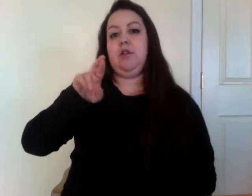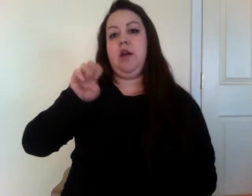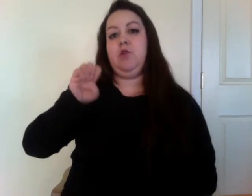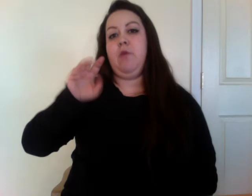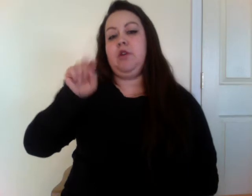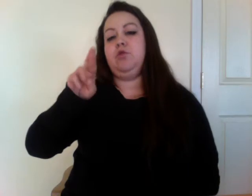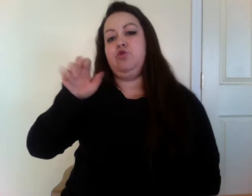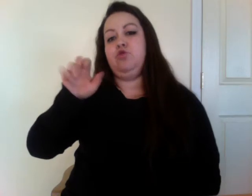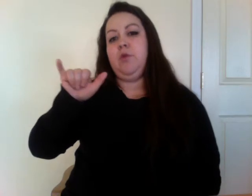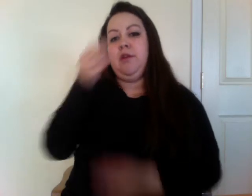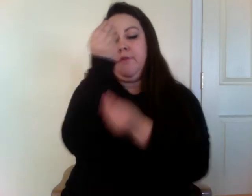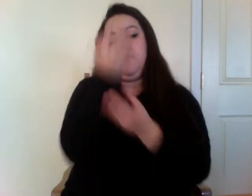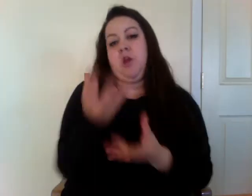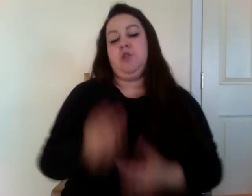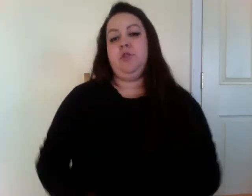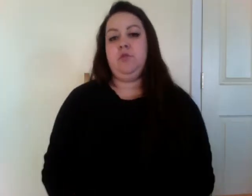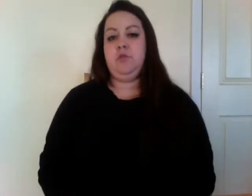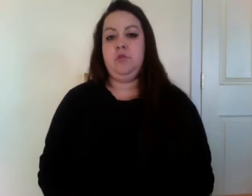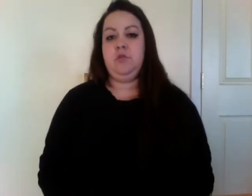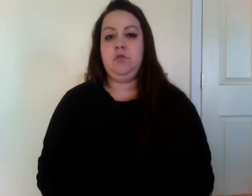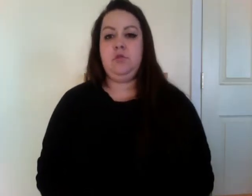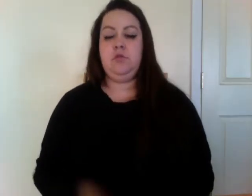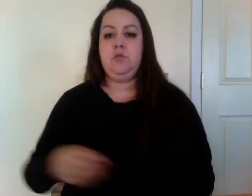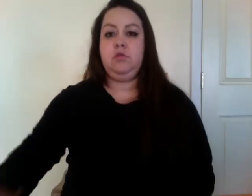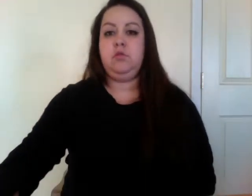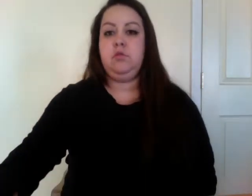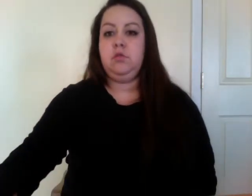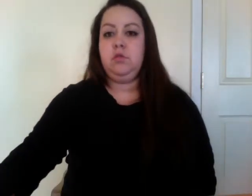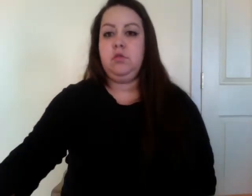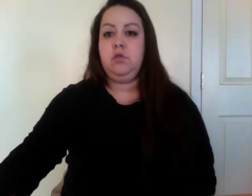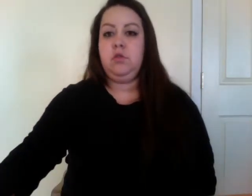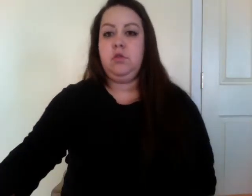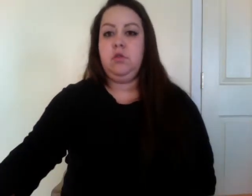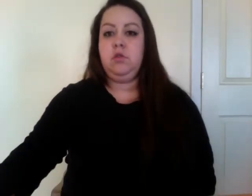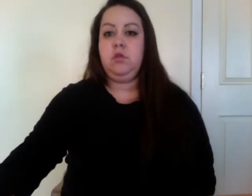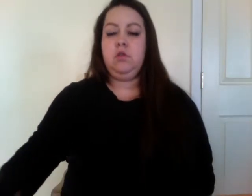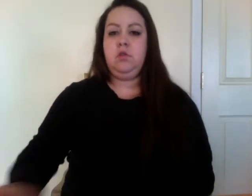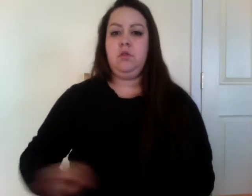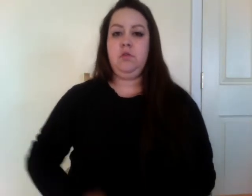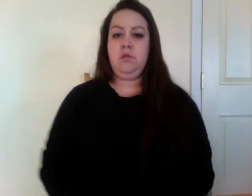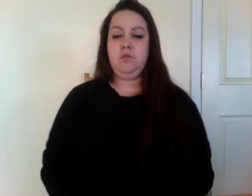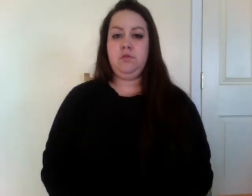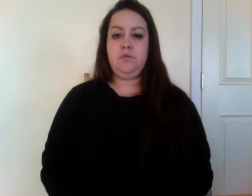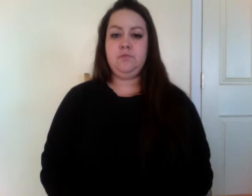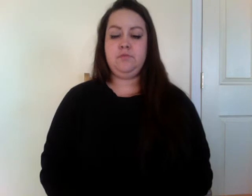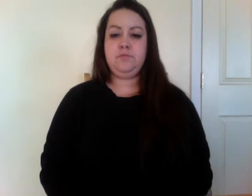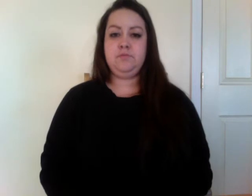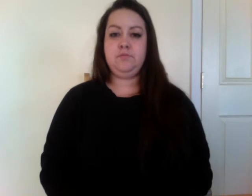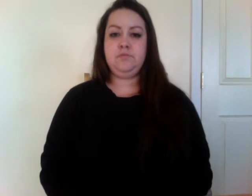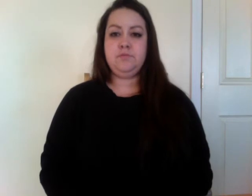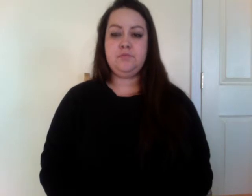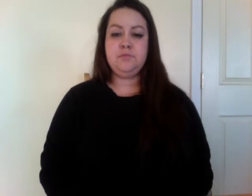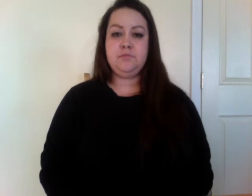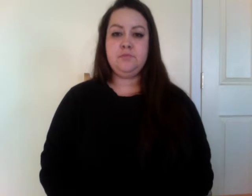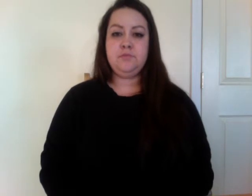university must define what they consider directory information, meaning that the information can